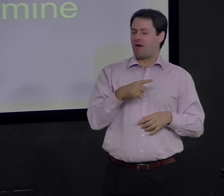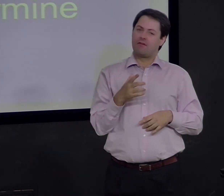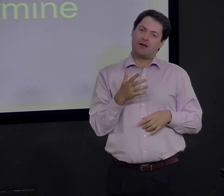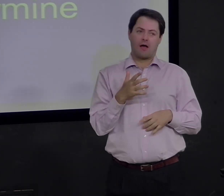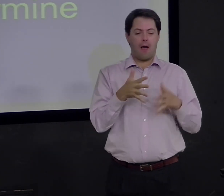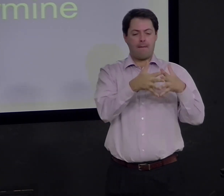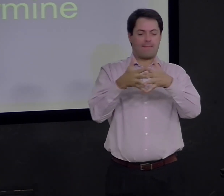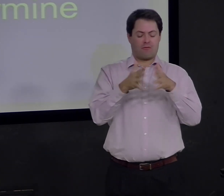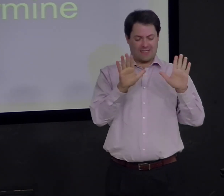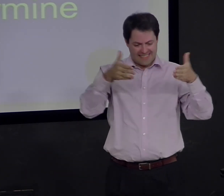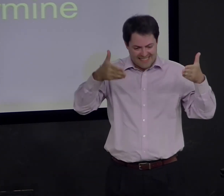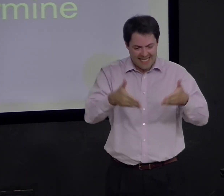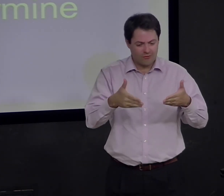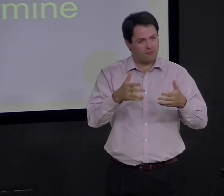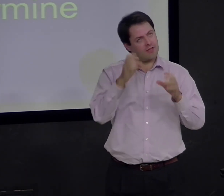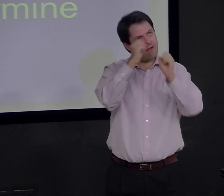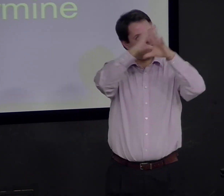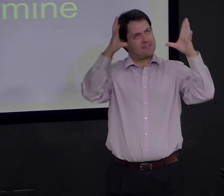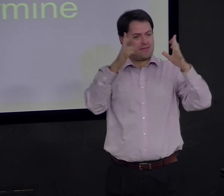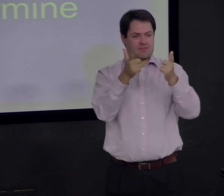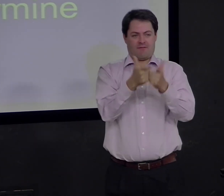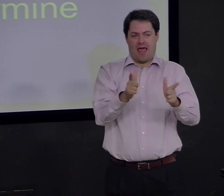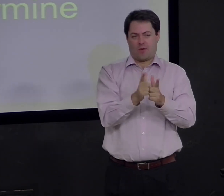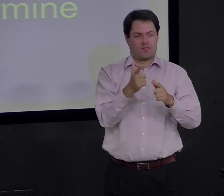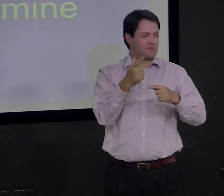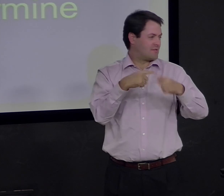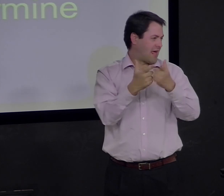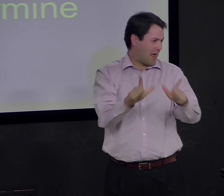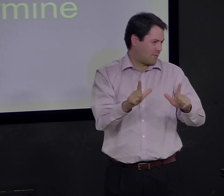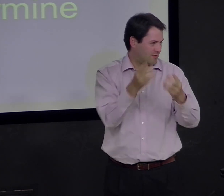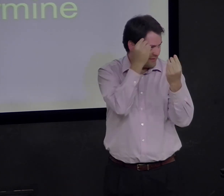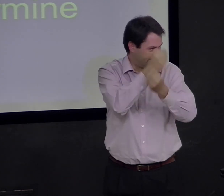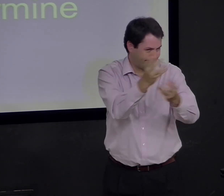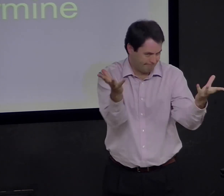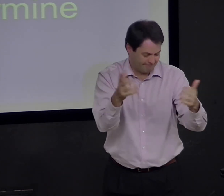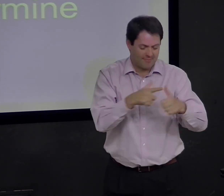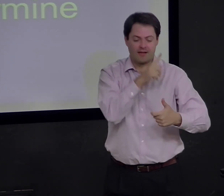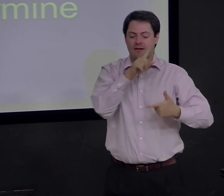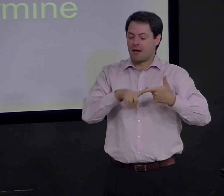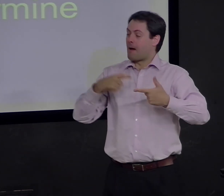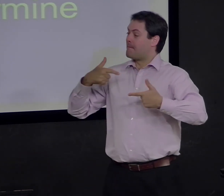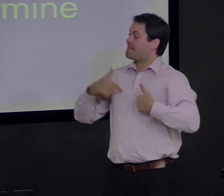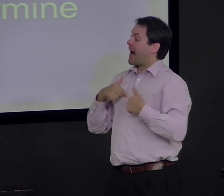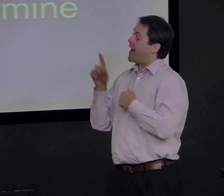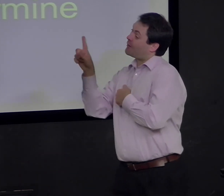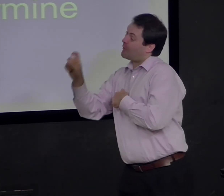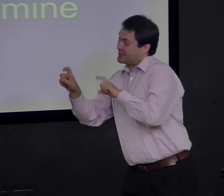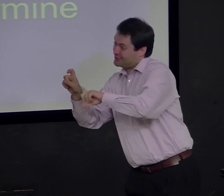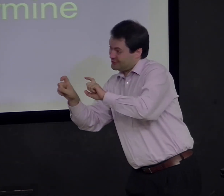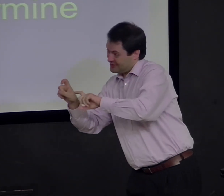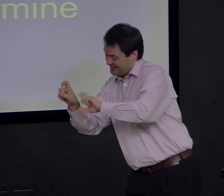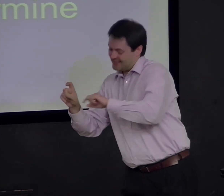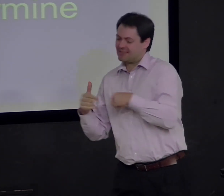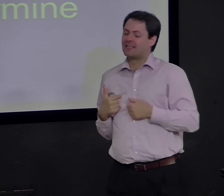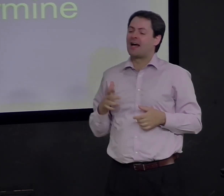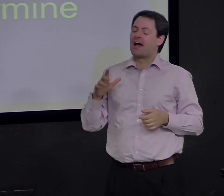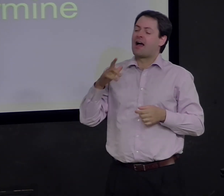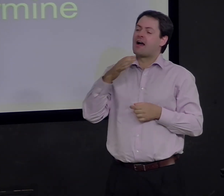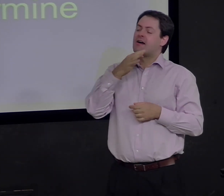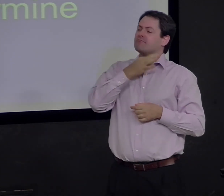more contact happening across the international deaf community, and that's having an impact on our language use. So